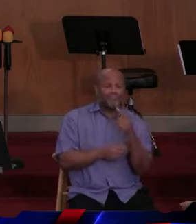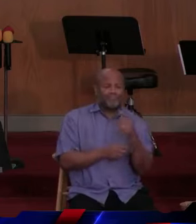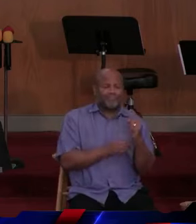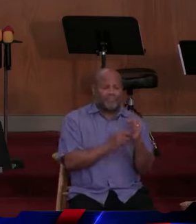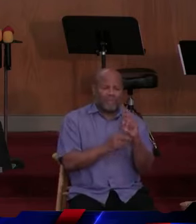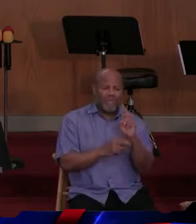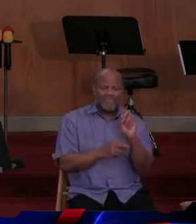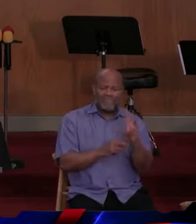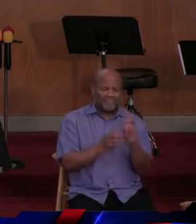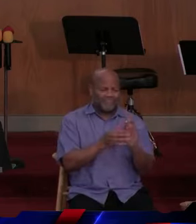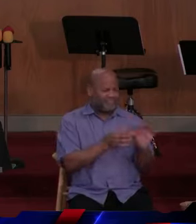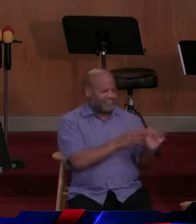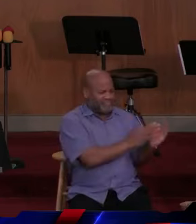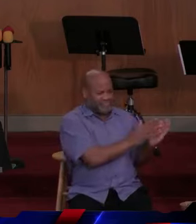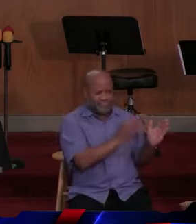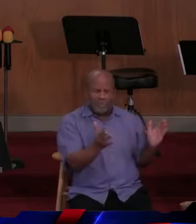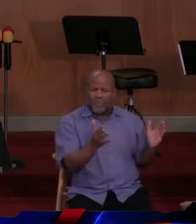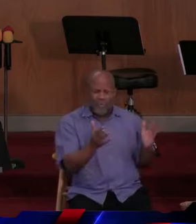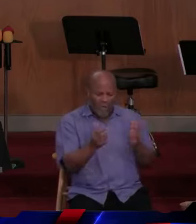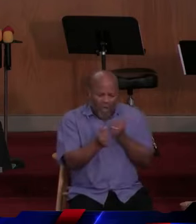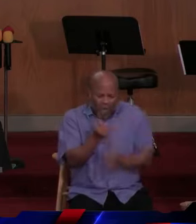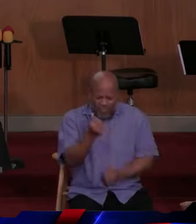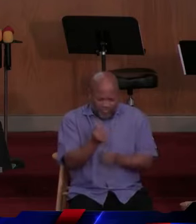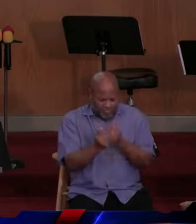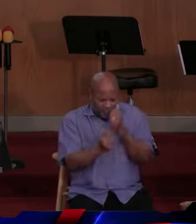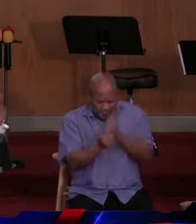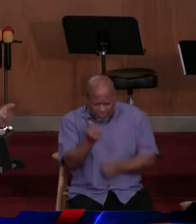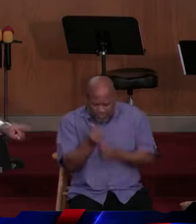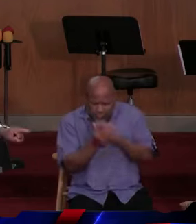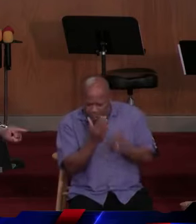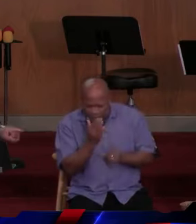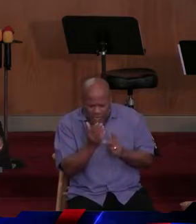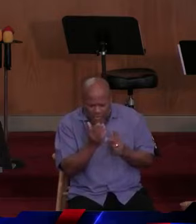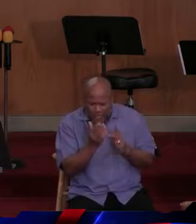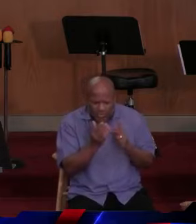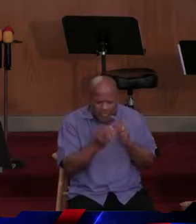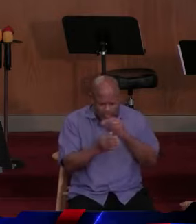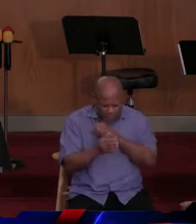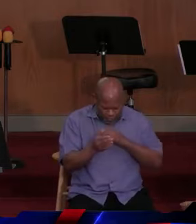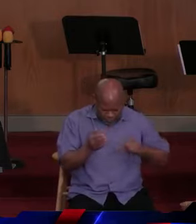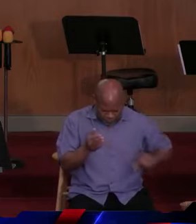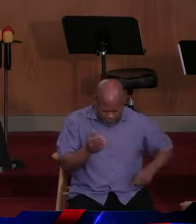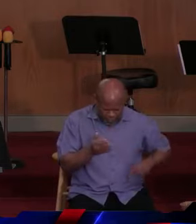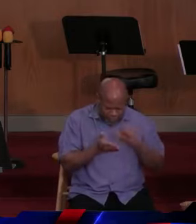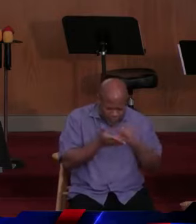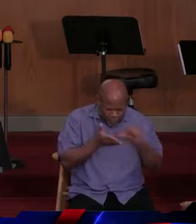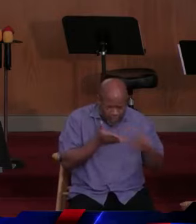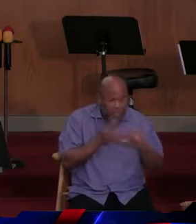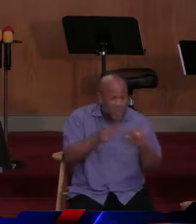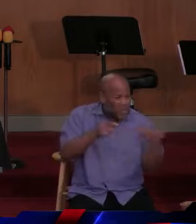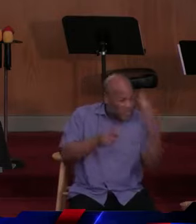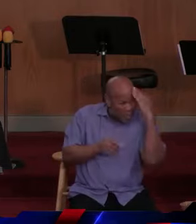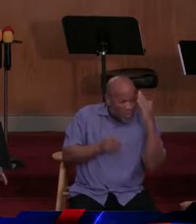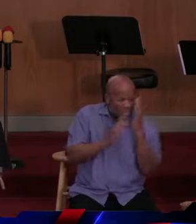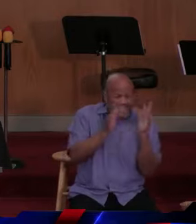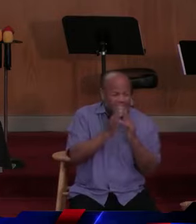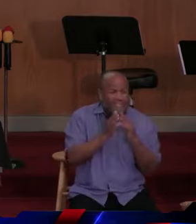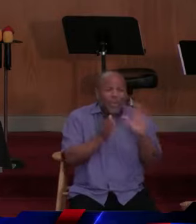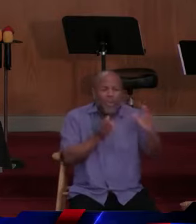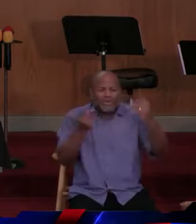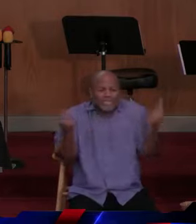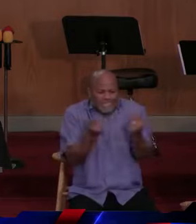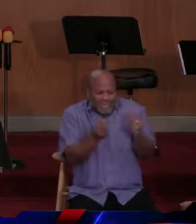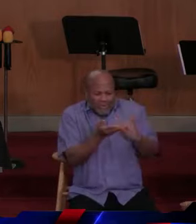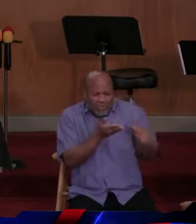and exegete every particular pericope of scripture, but do you know him in the pardon of your sin? It's more important that you